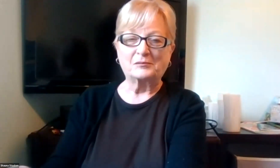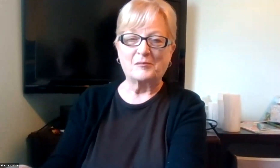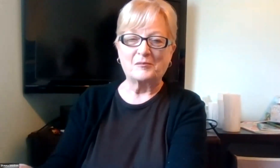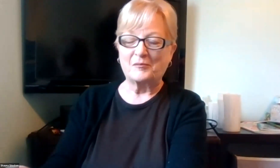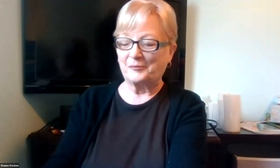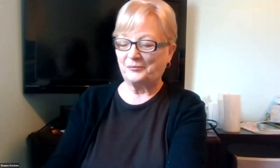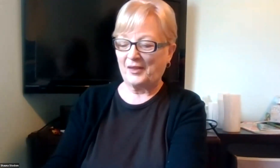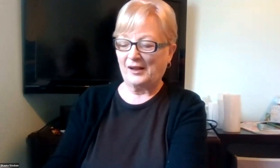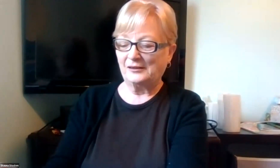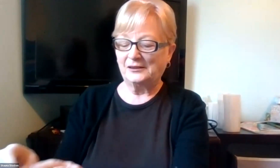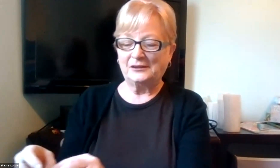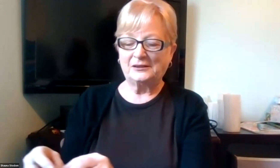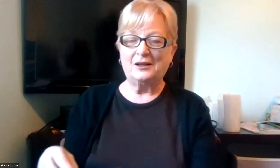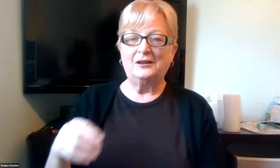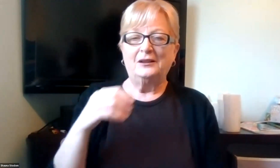to pause.